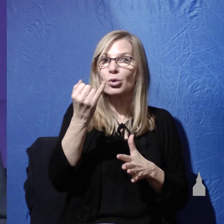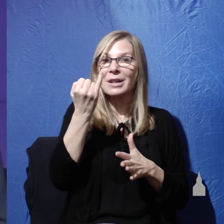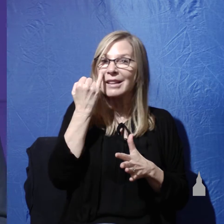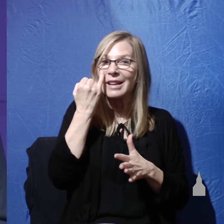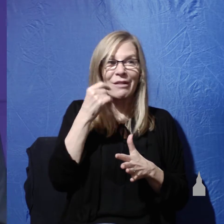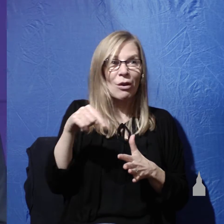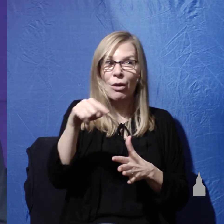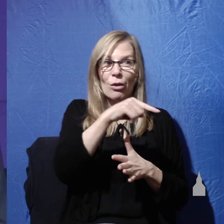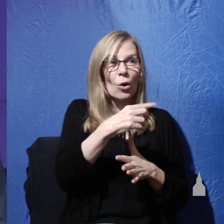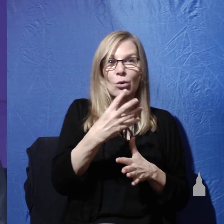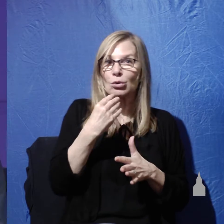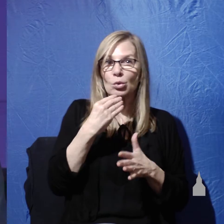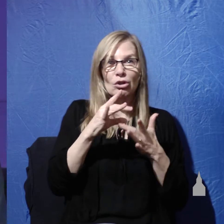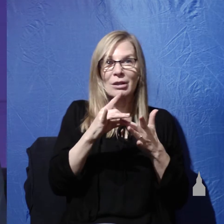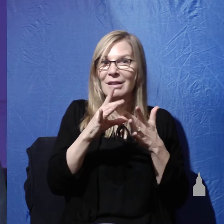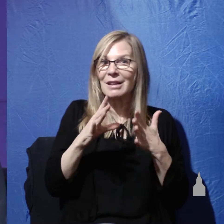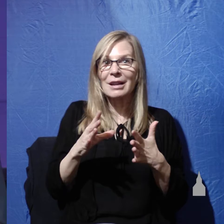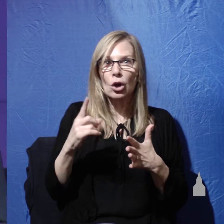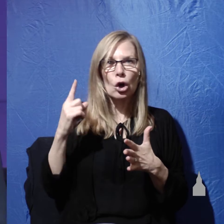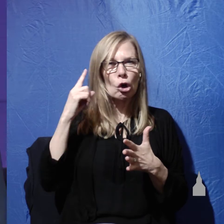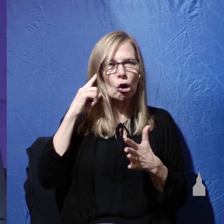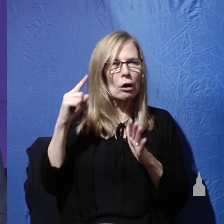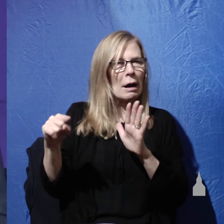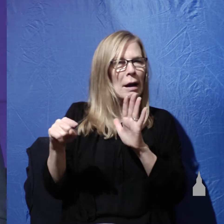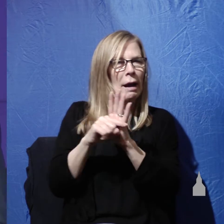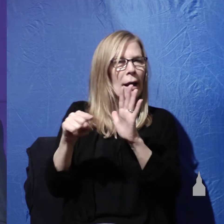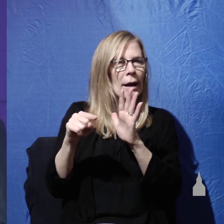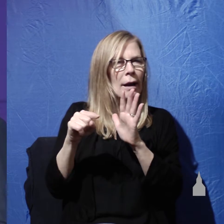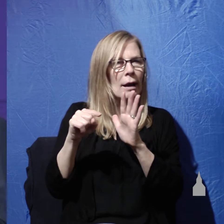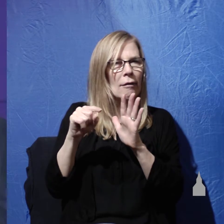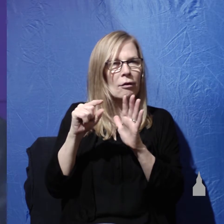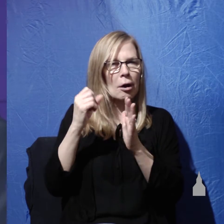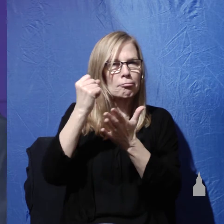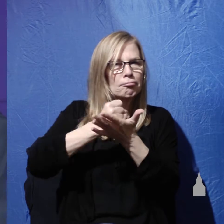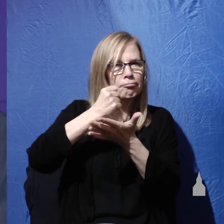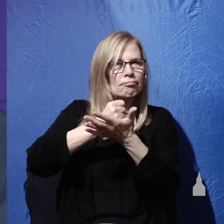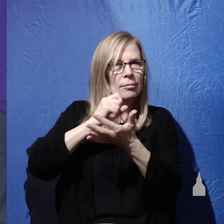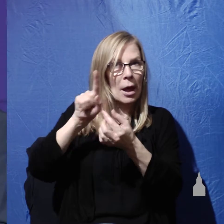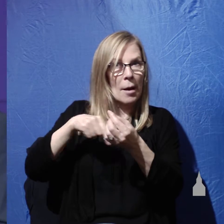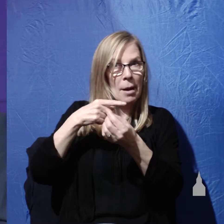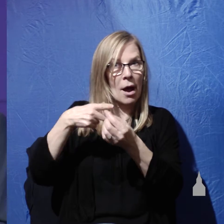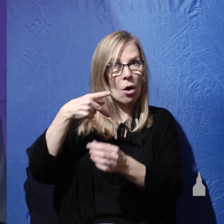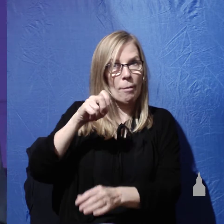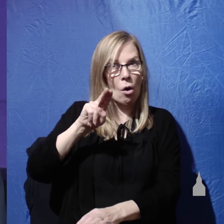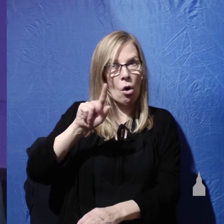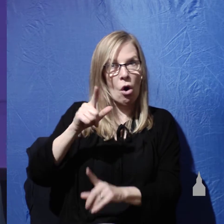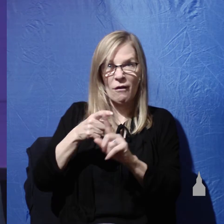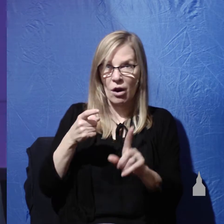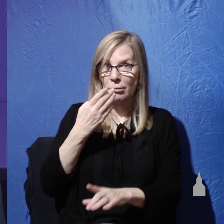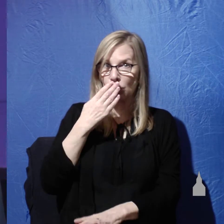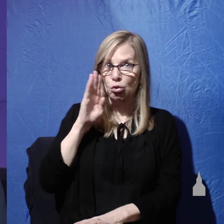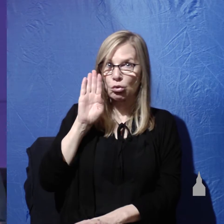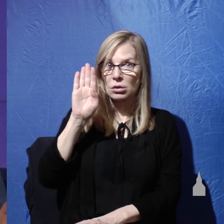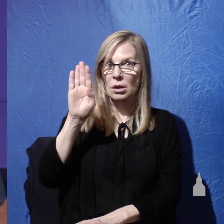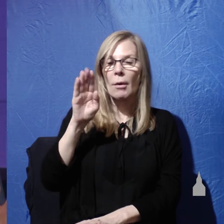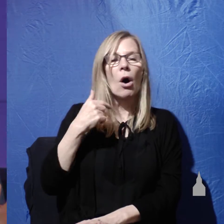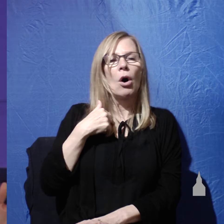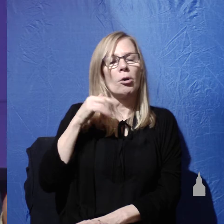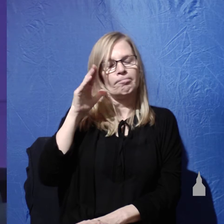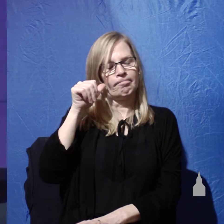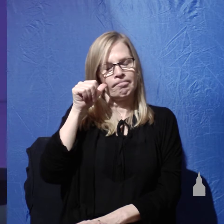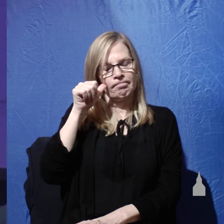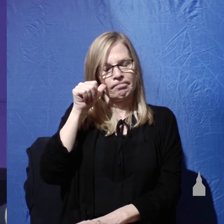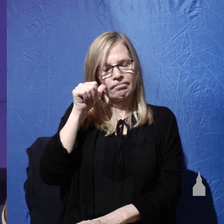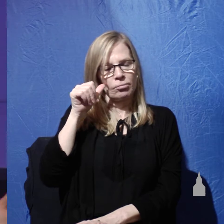these Jewish leaders in Rome had heard a negative report about Paul from Jerusalem, and they would never